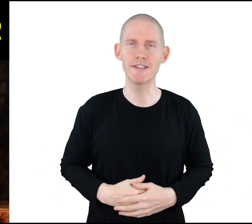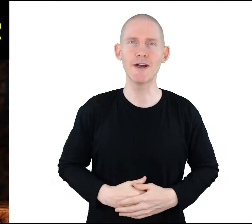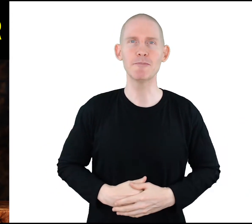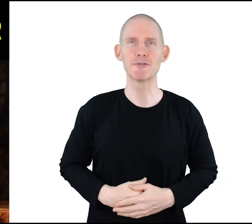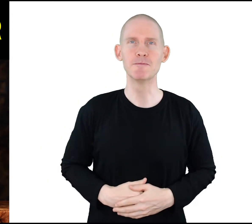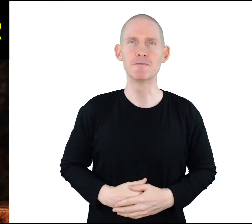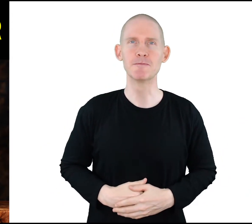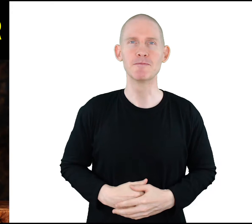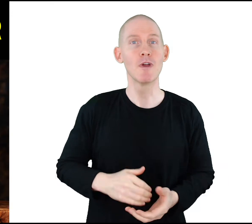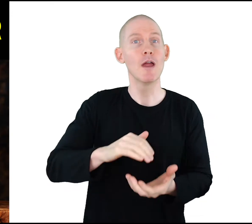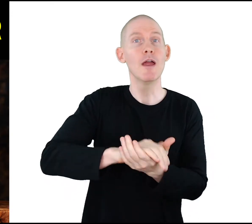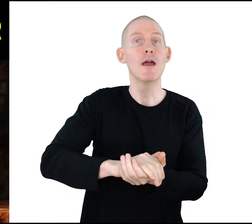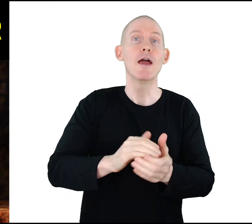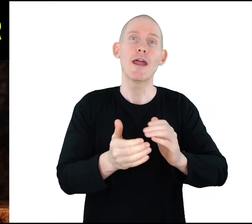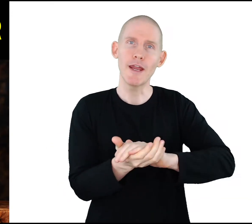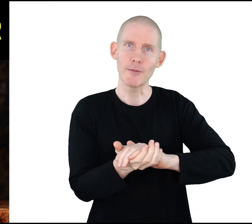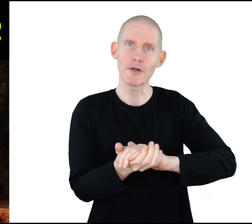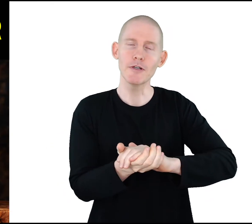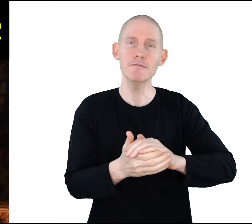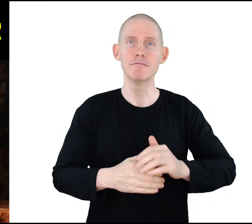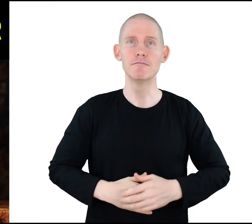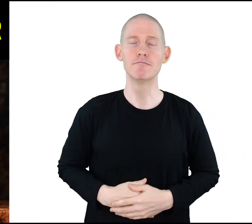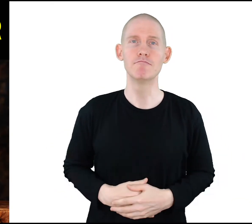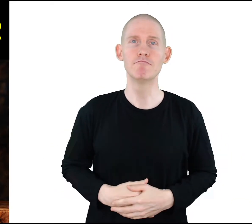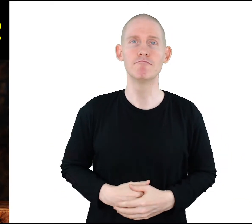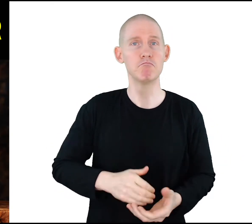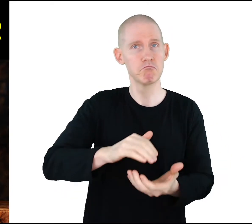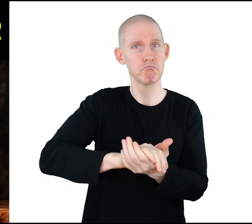times. Hamburger.